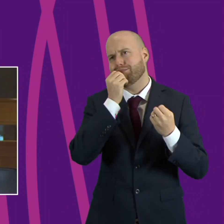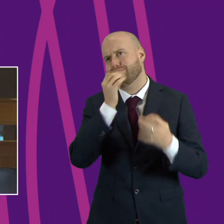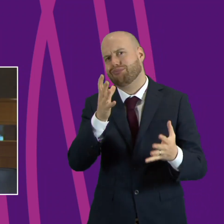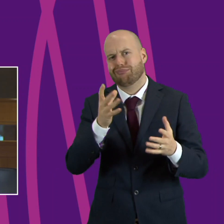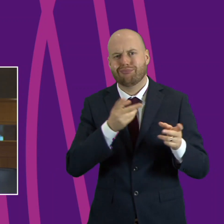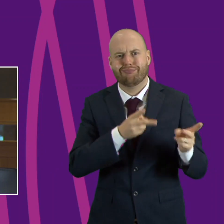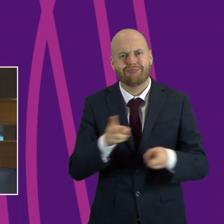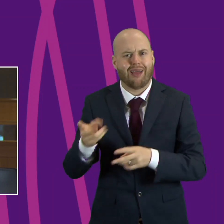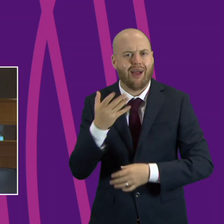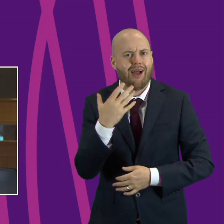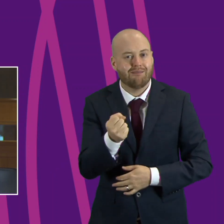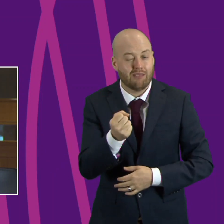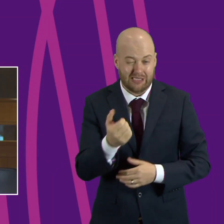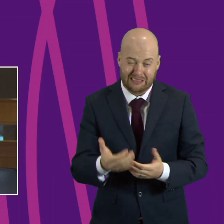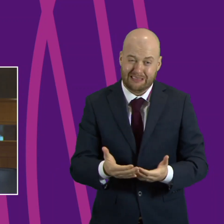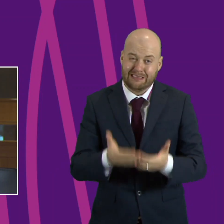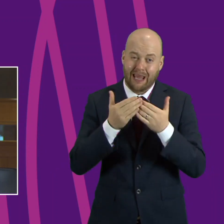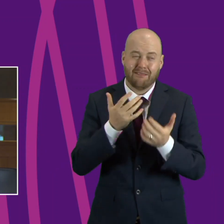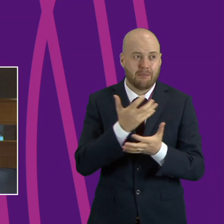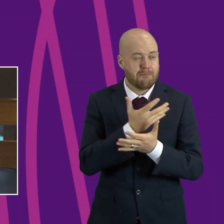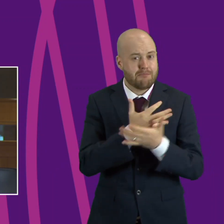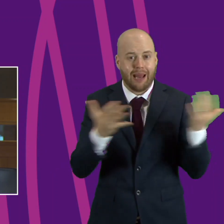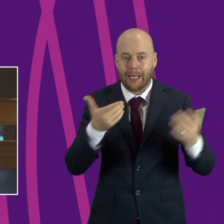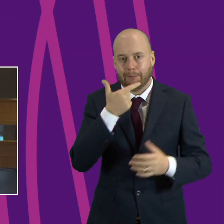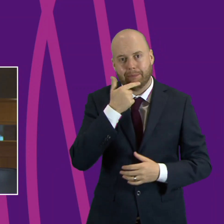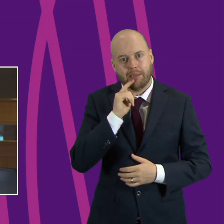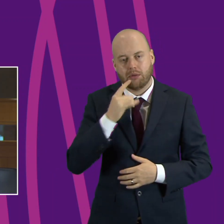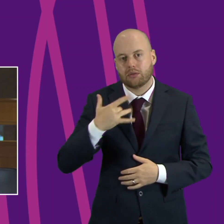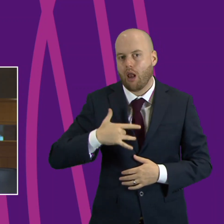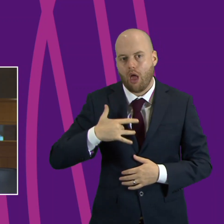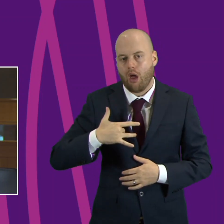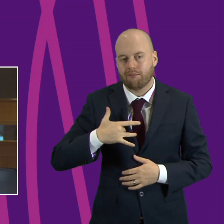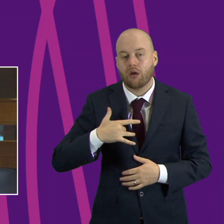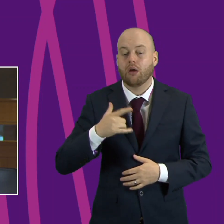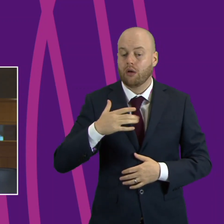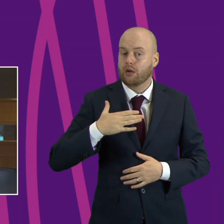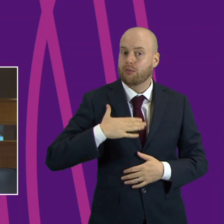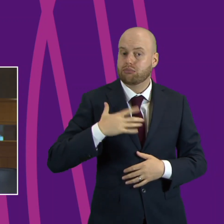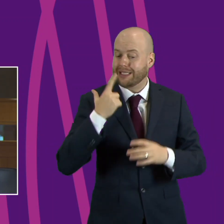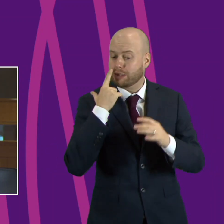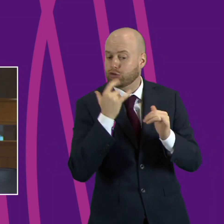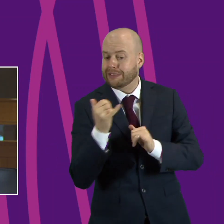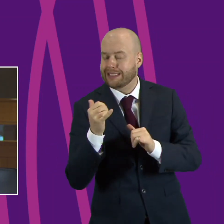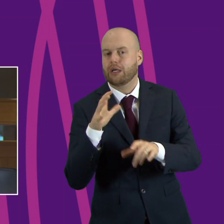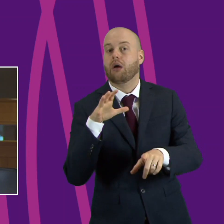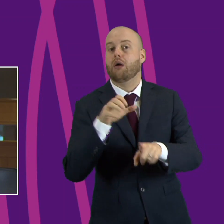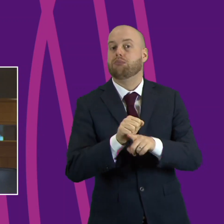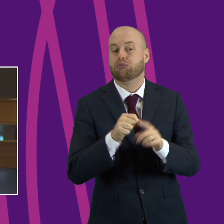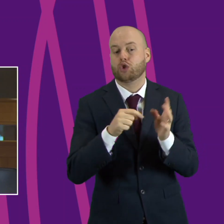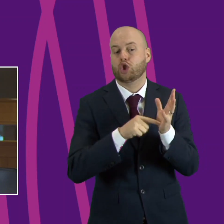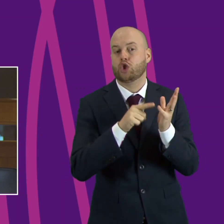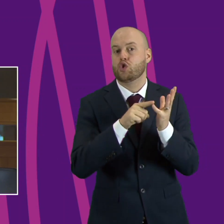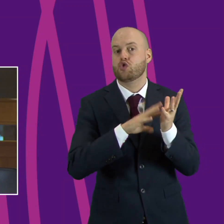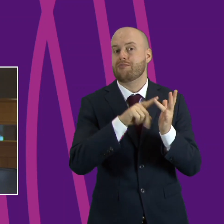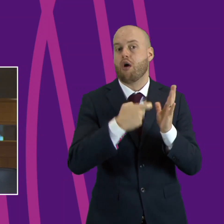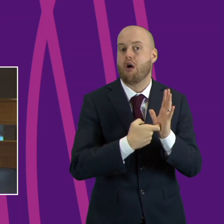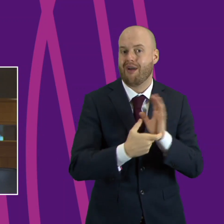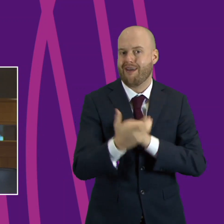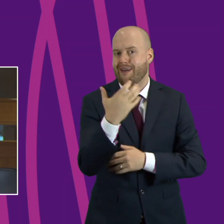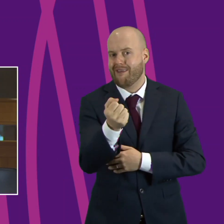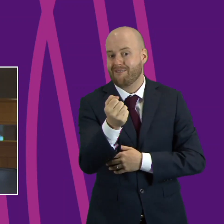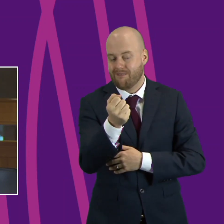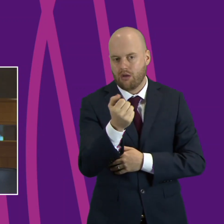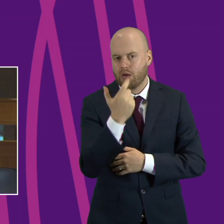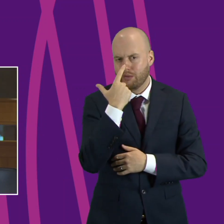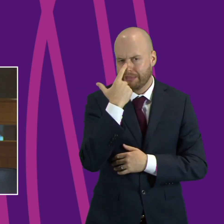the speed of which tumours are identified, acted on, which surgery has followed on, has been characterised our wonderful